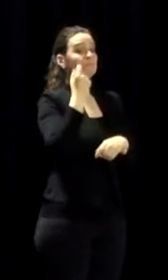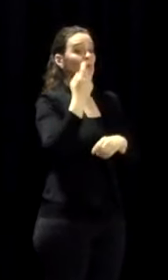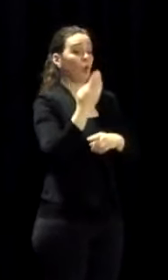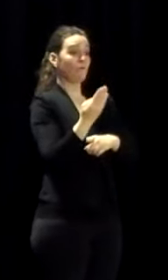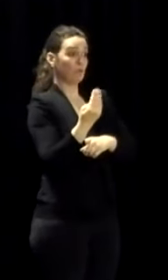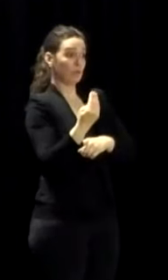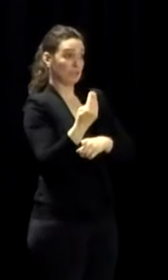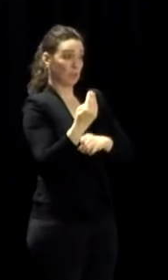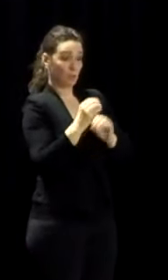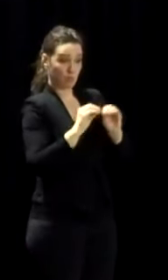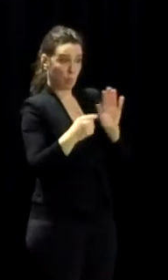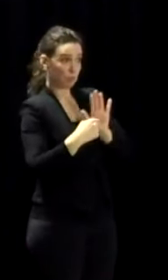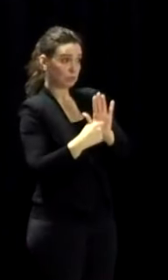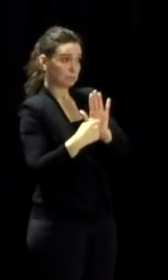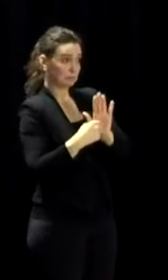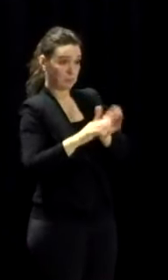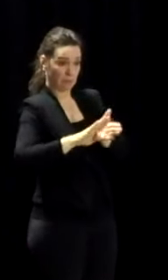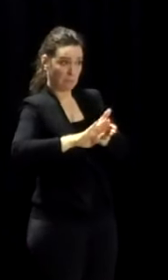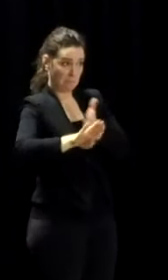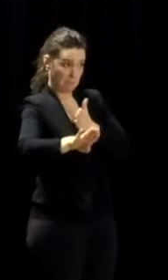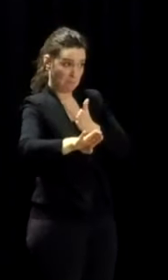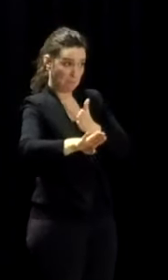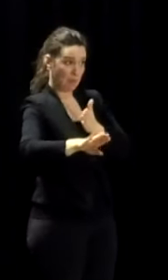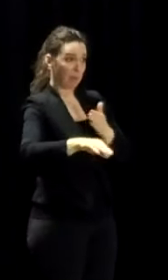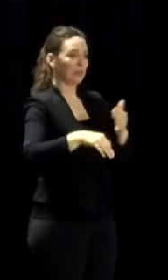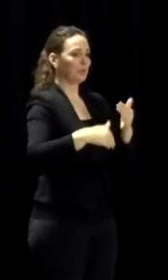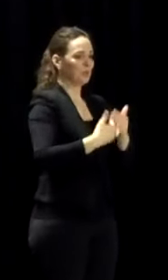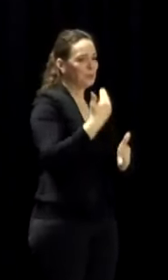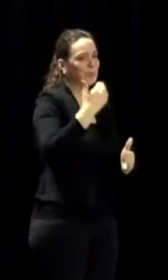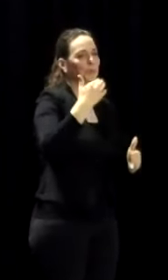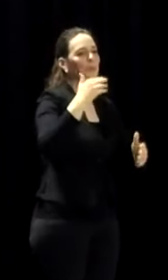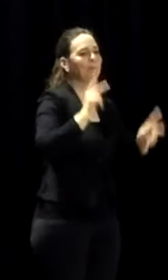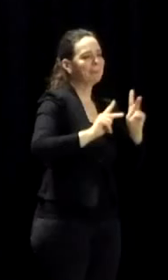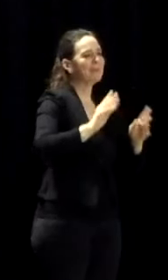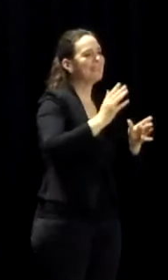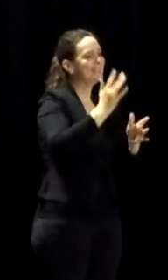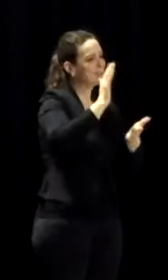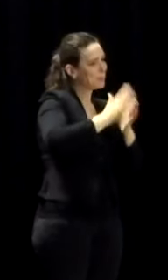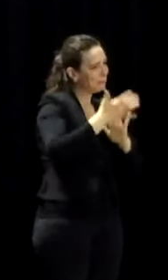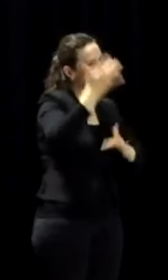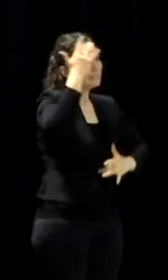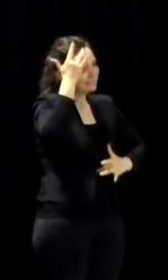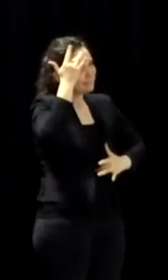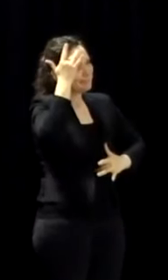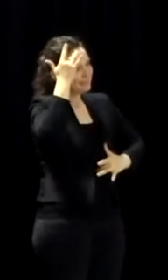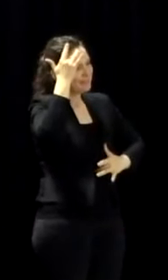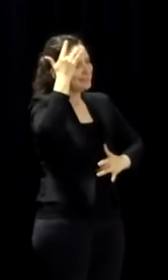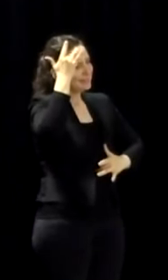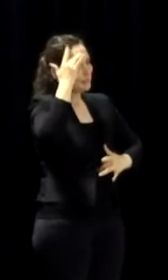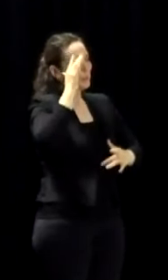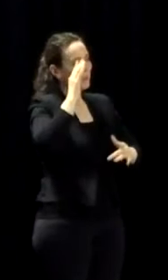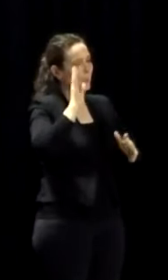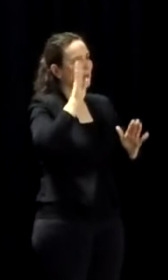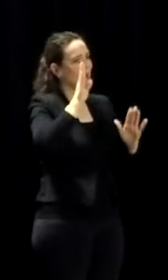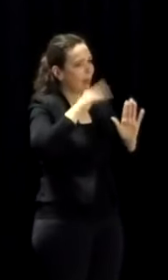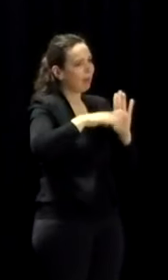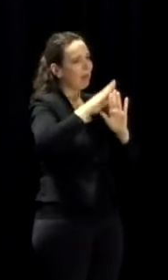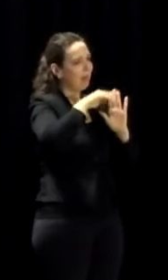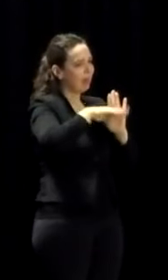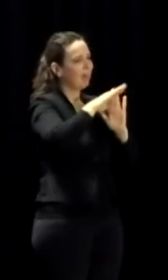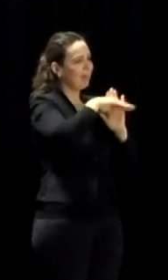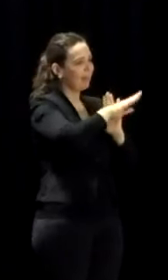can focus in at some point on what economic recovery really looks like. And that's something we're working on now, but